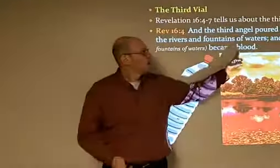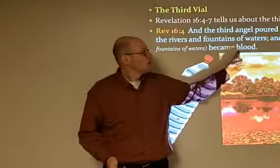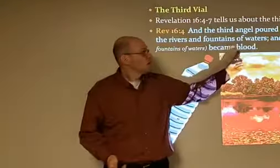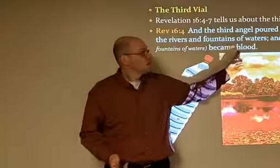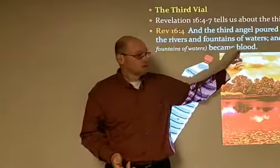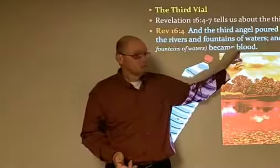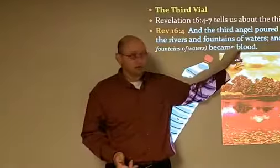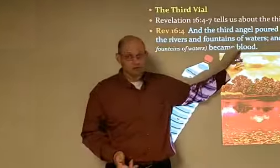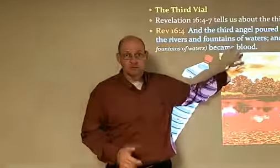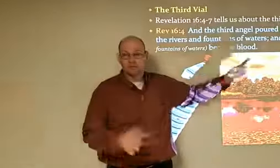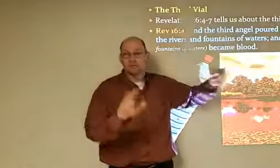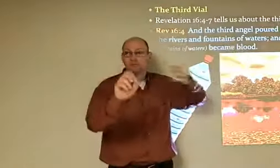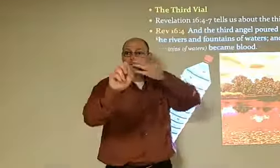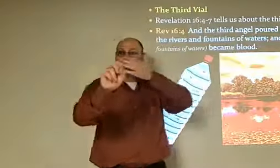It becomes blood.